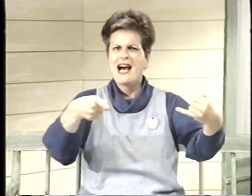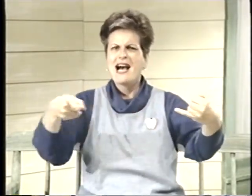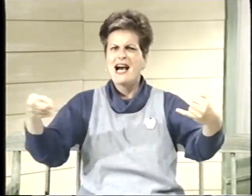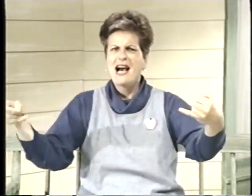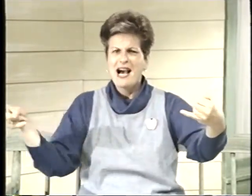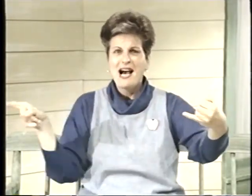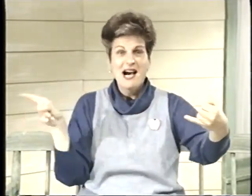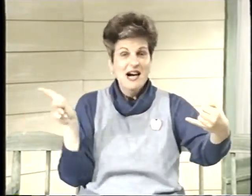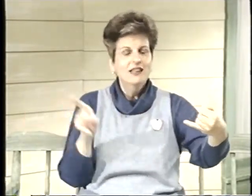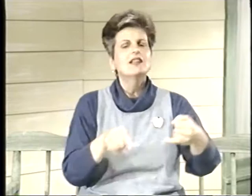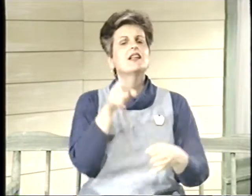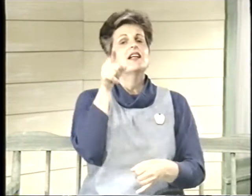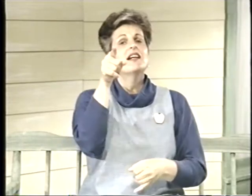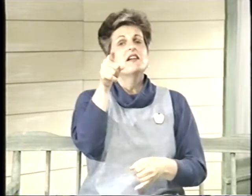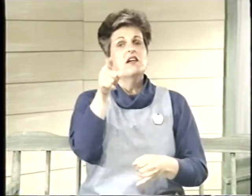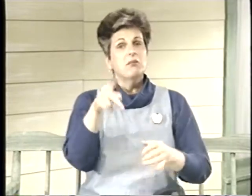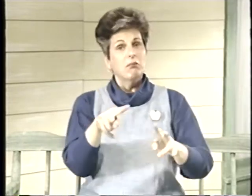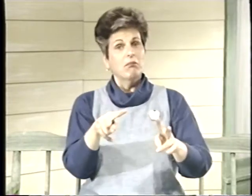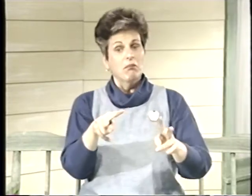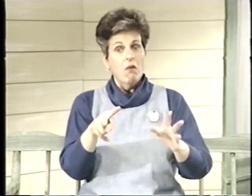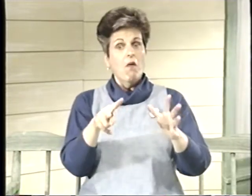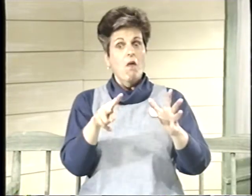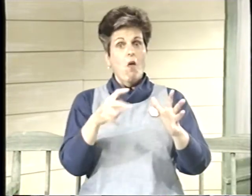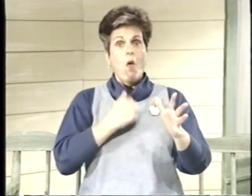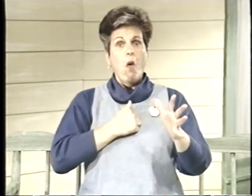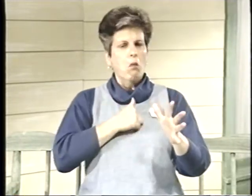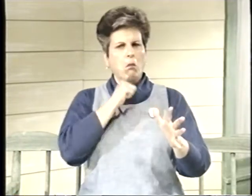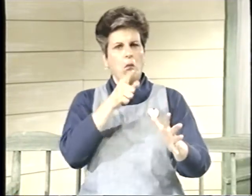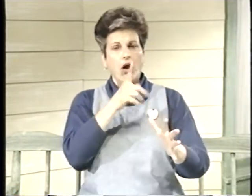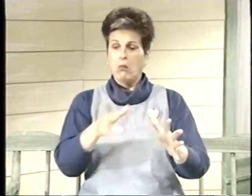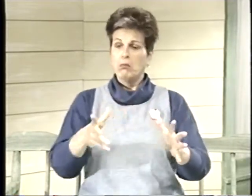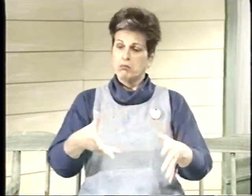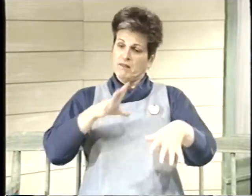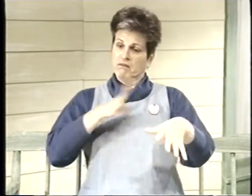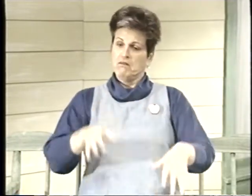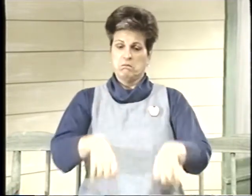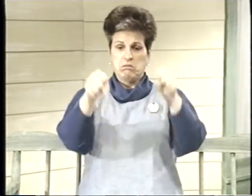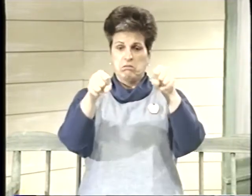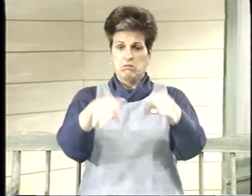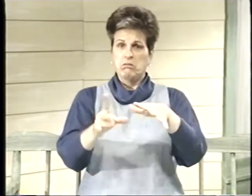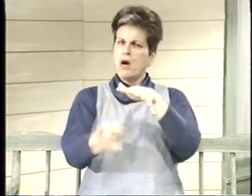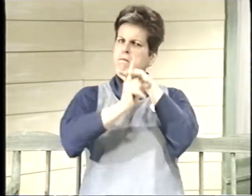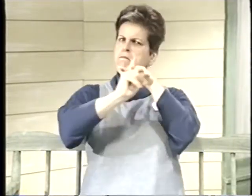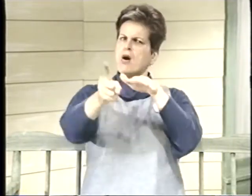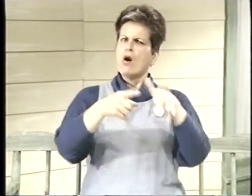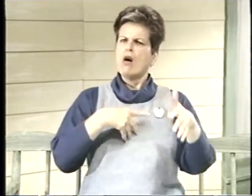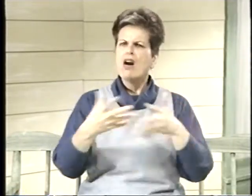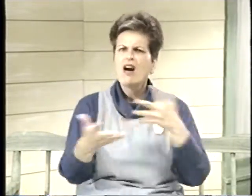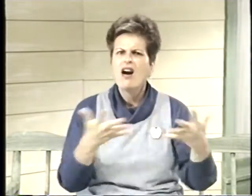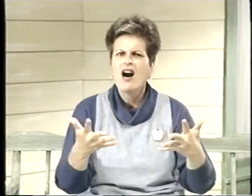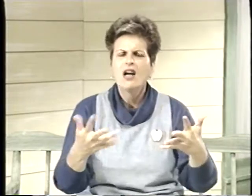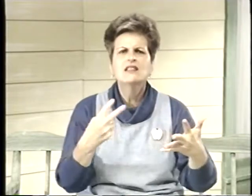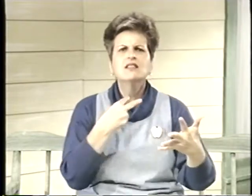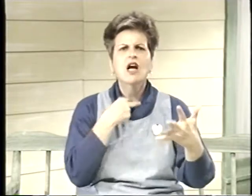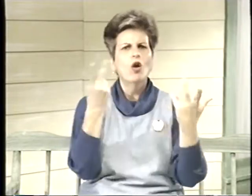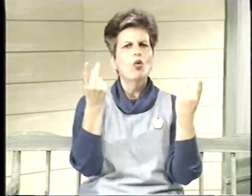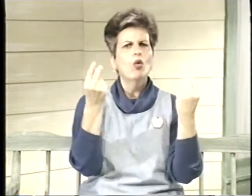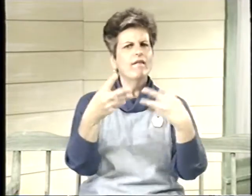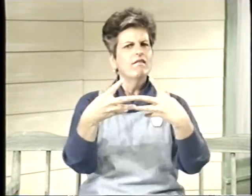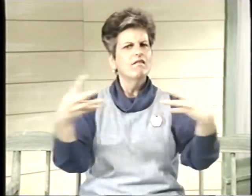line." Do you think he apologized? No, he dropped what he was doing and left. Now what am I